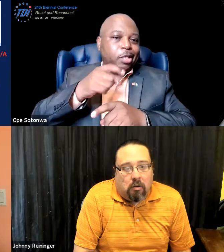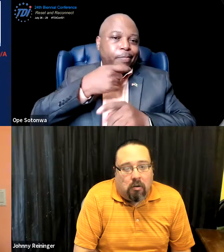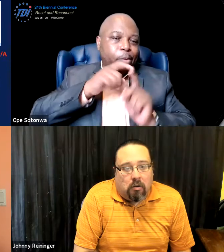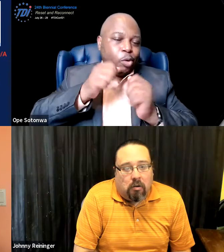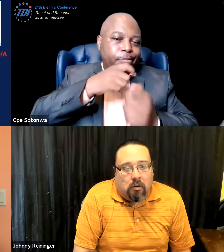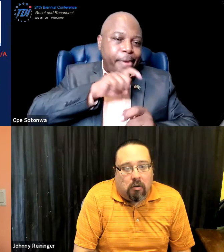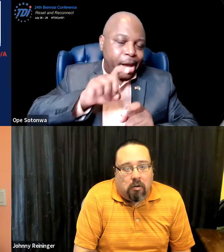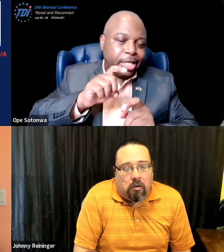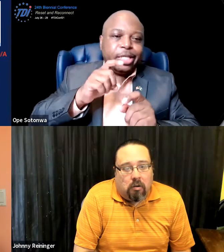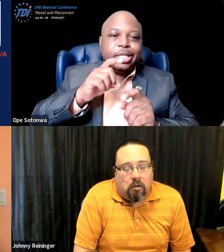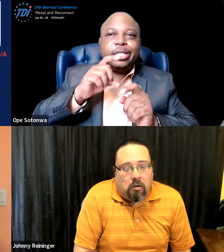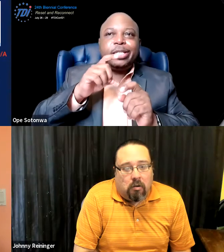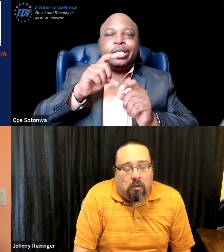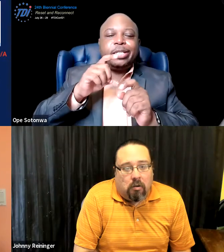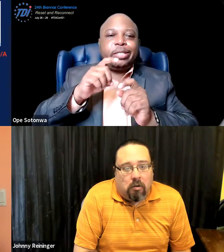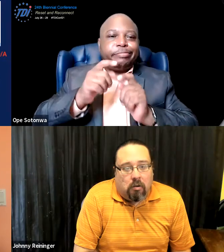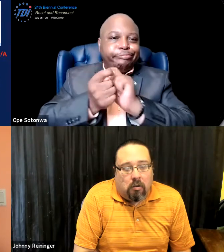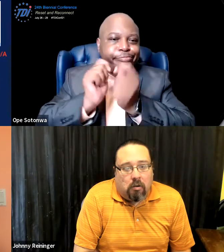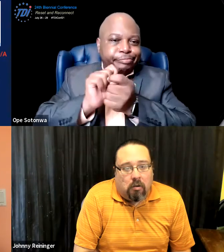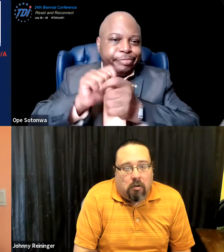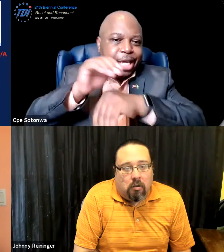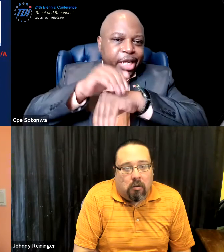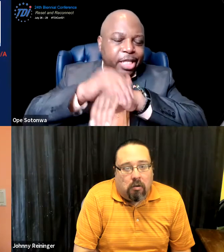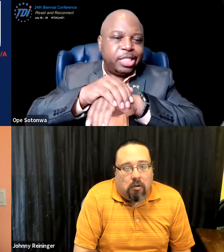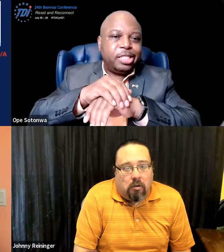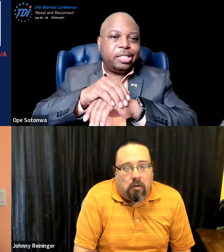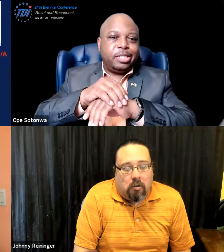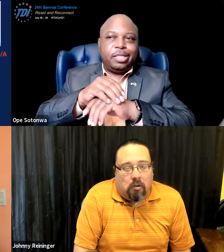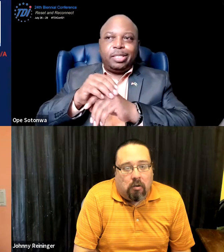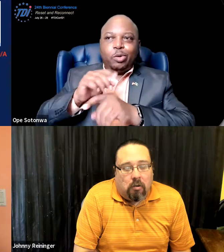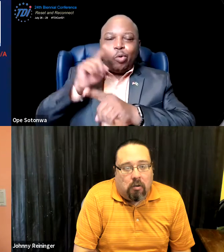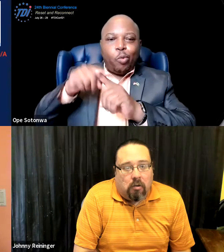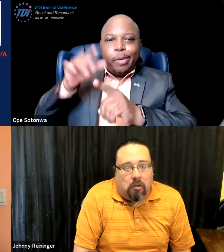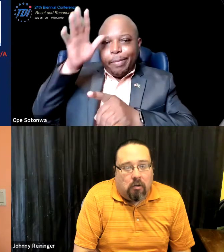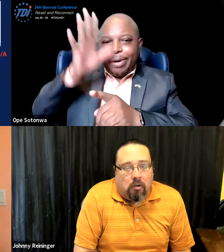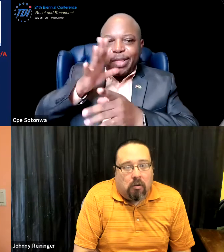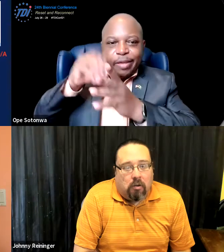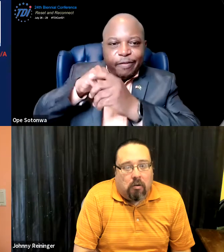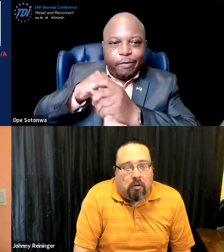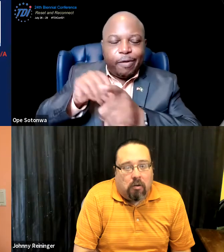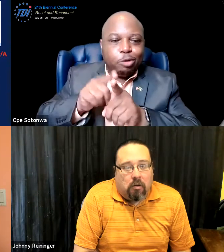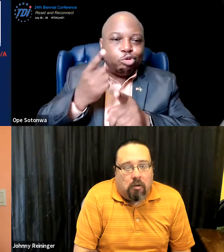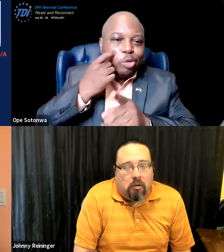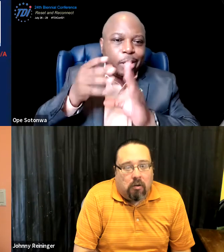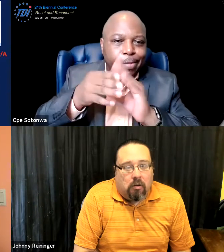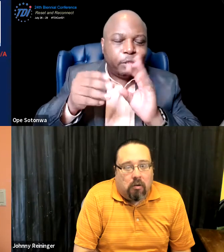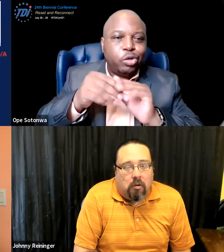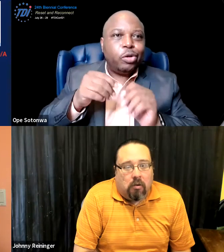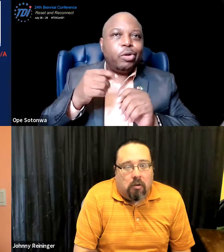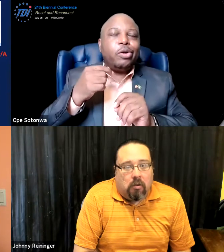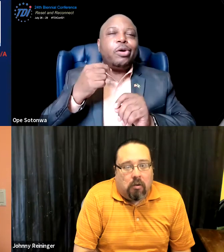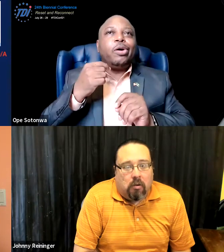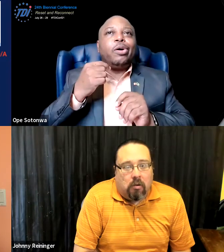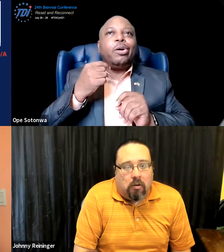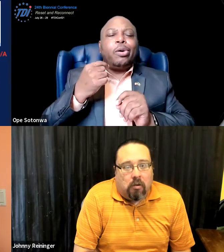especially, but they don't focus on groups with special needs and Latino to translate things into